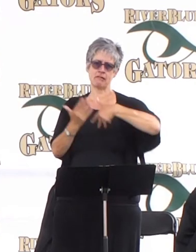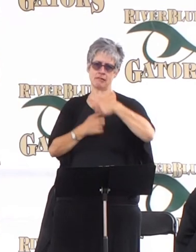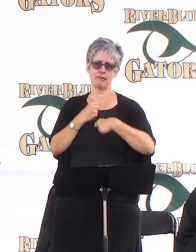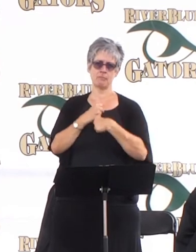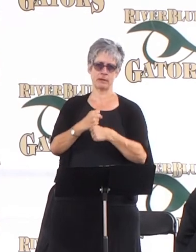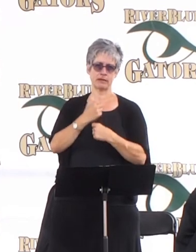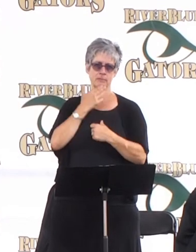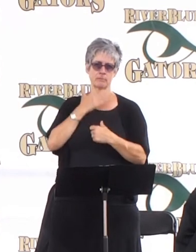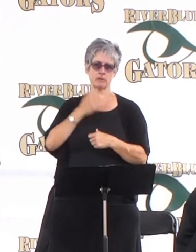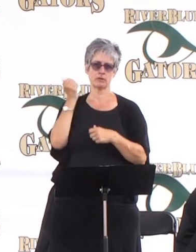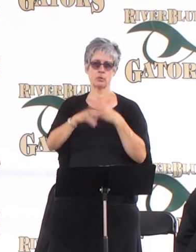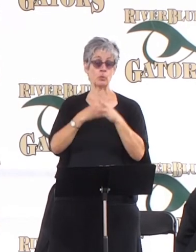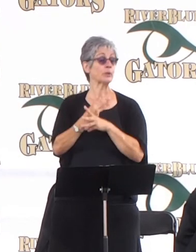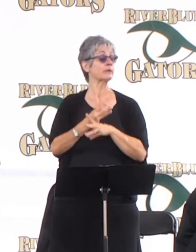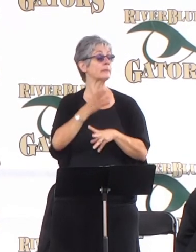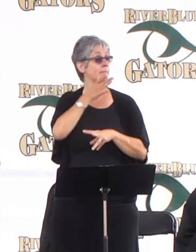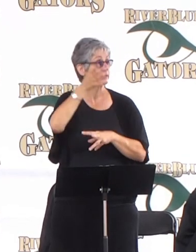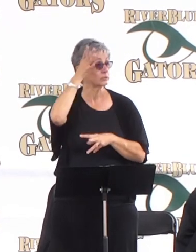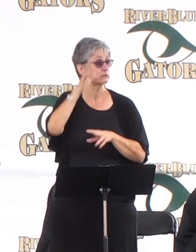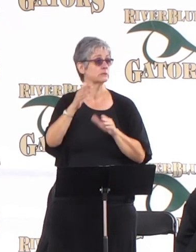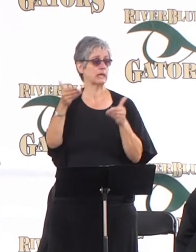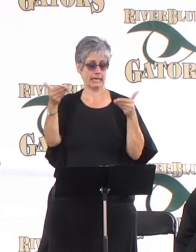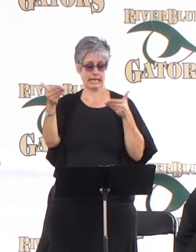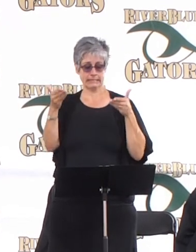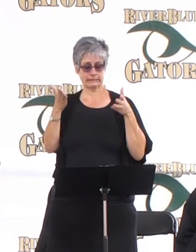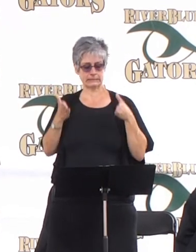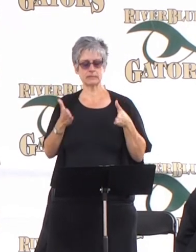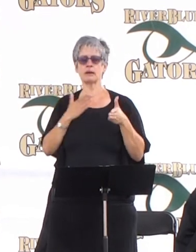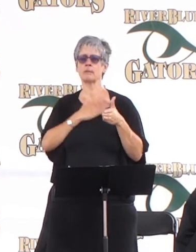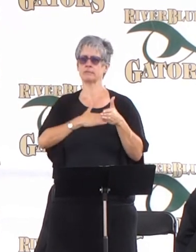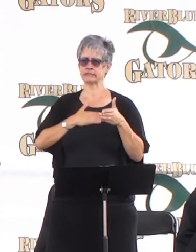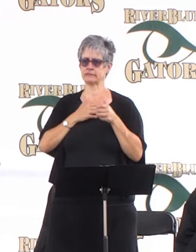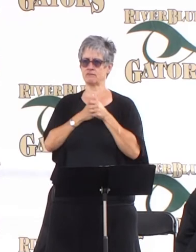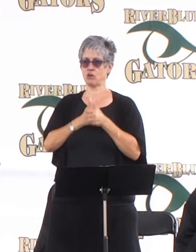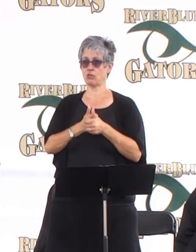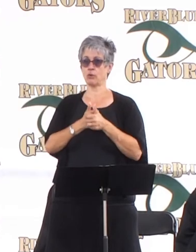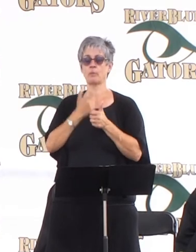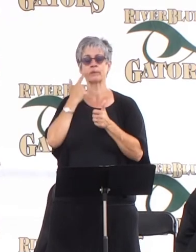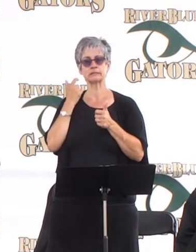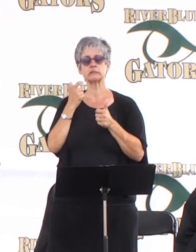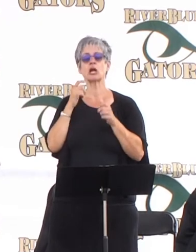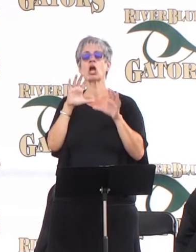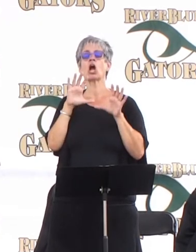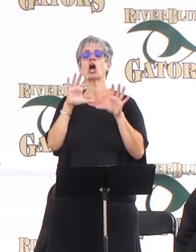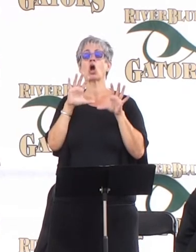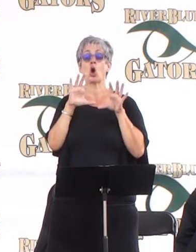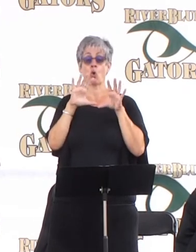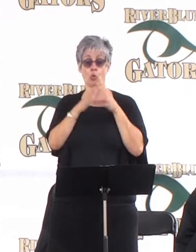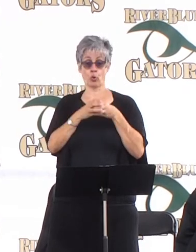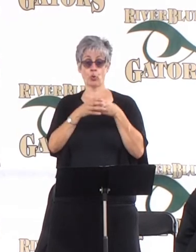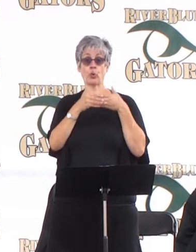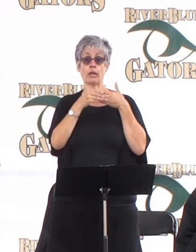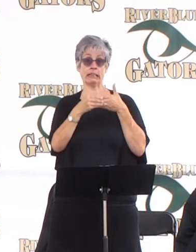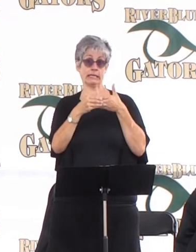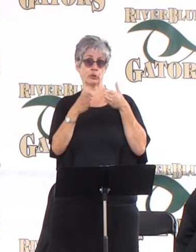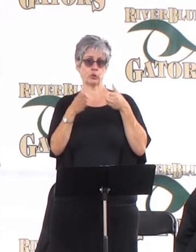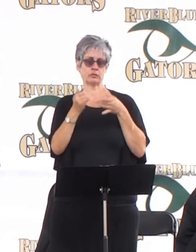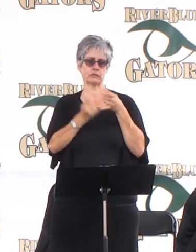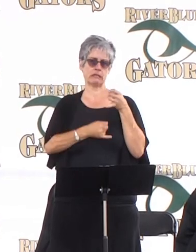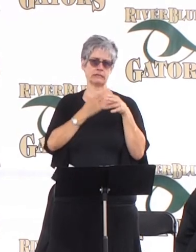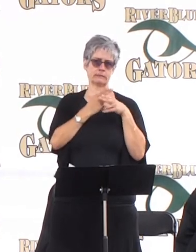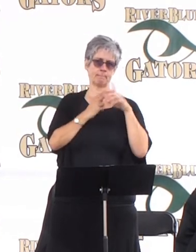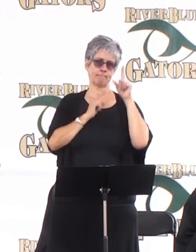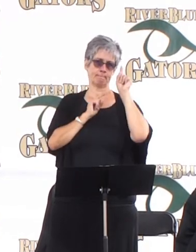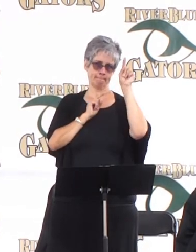I ask that you please follow along in our program today as the students are alphabetized first by their crew leader's last name, then